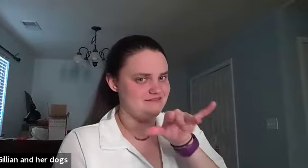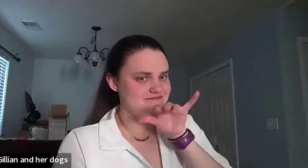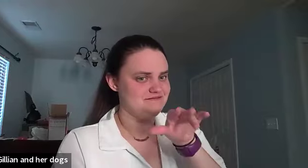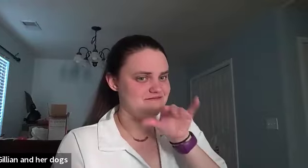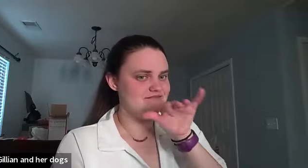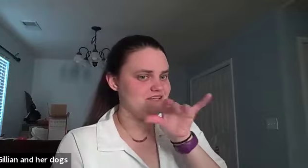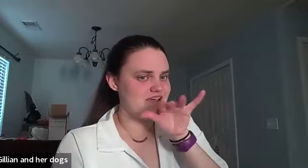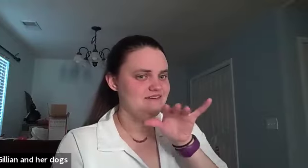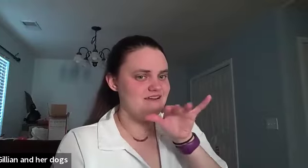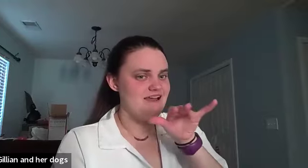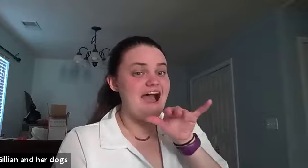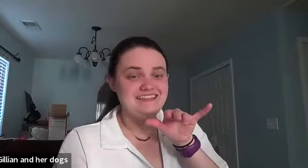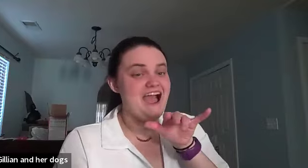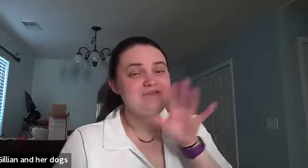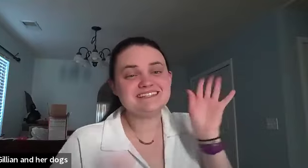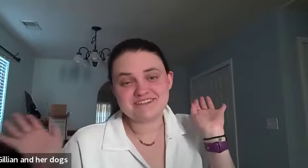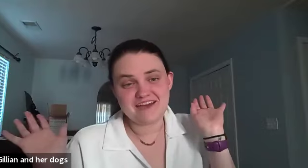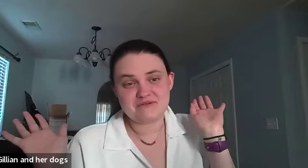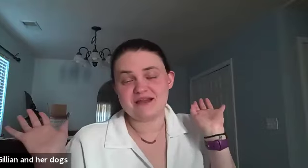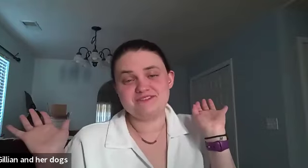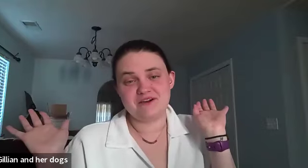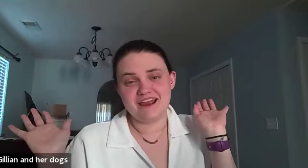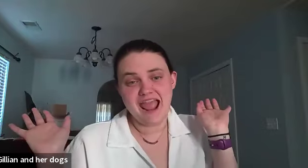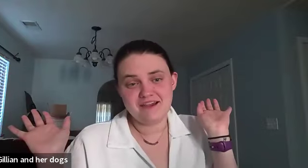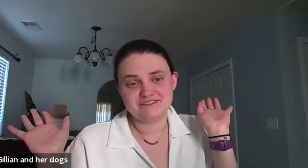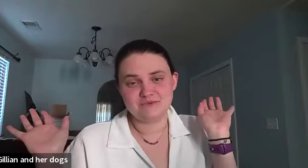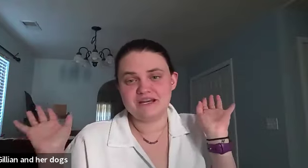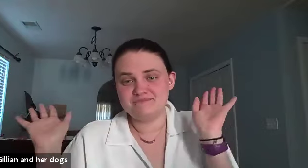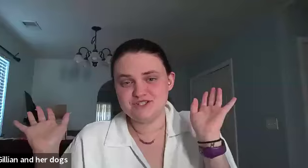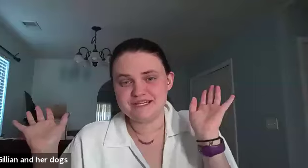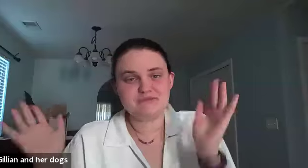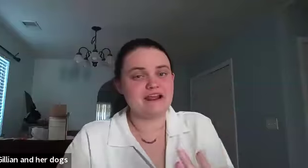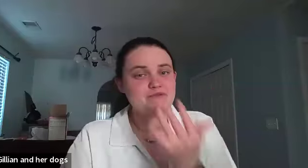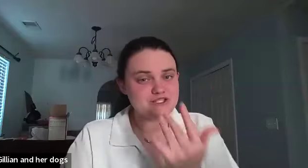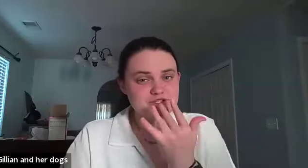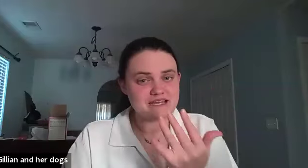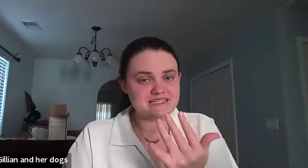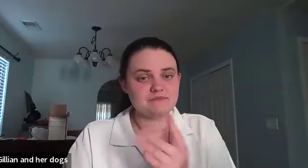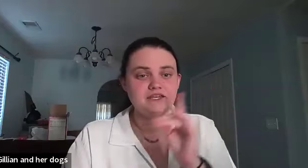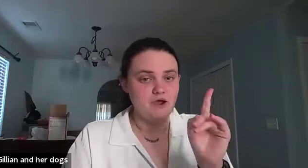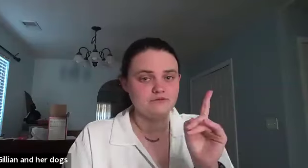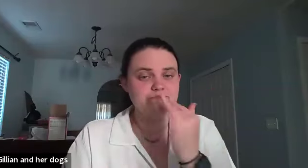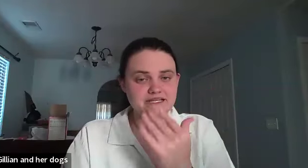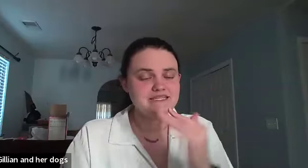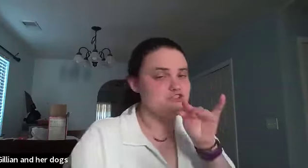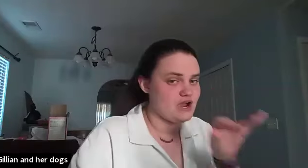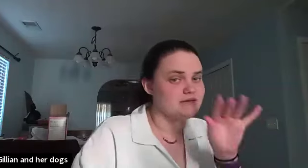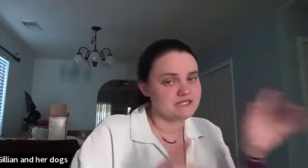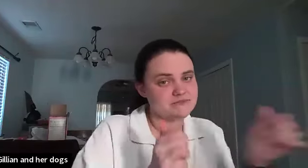dragon. Okay. Yeah, I always love to add that one. I'm sorry. I have to. Whenever we do spicy, I'm like, no, spicy and dragon must